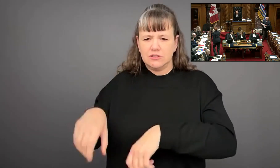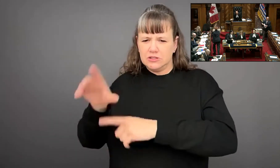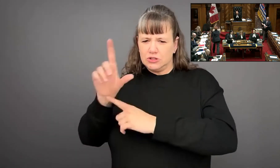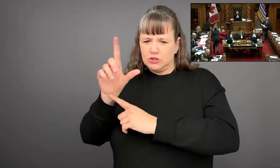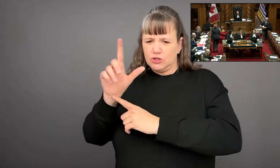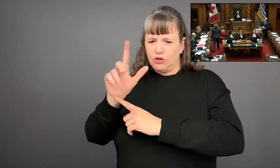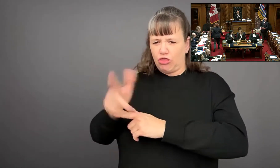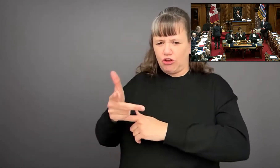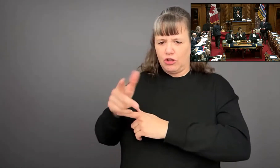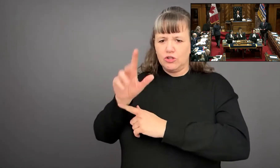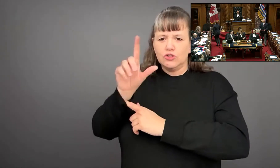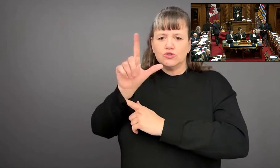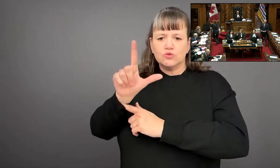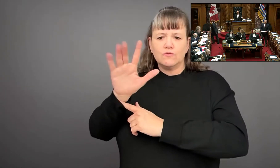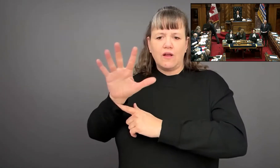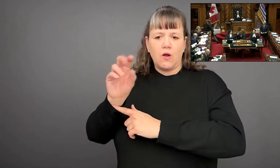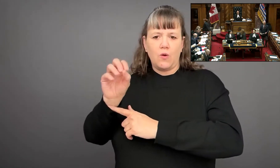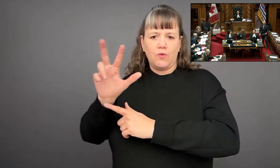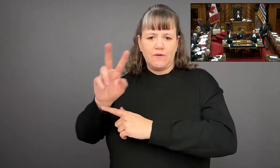Madam Clerk.